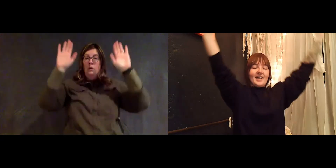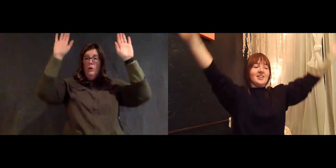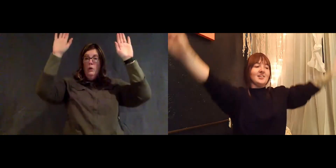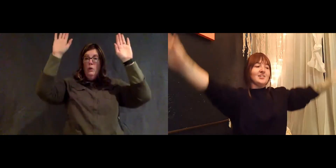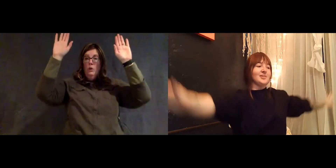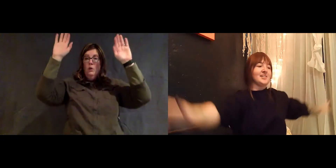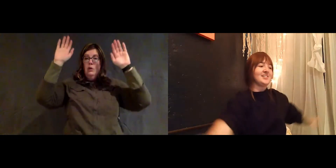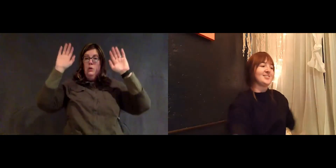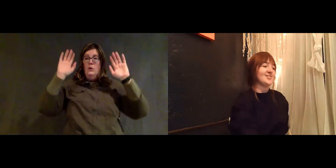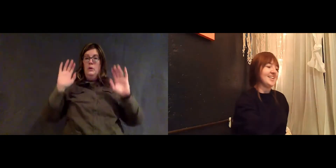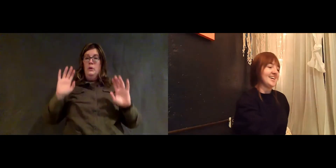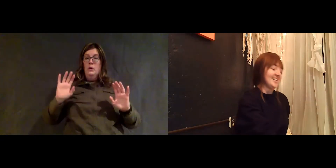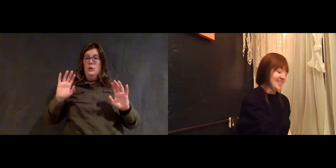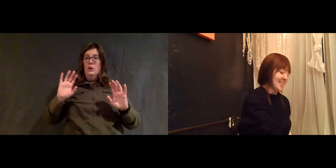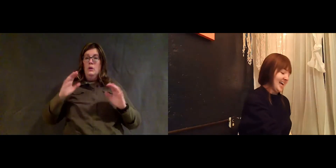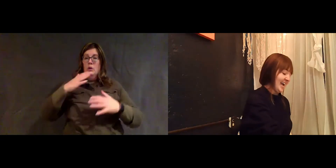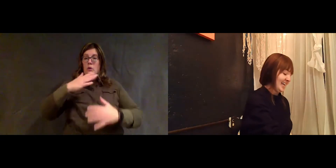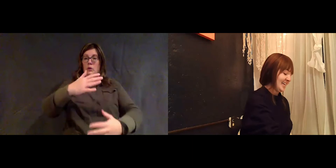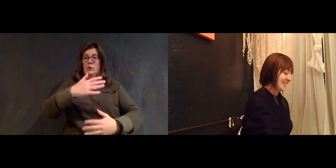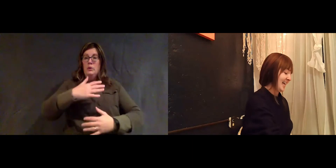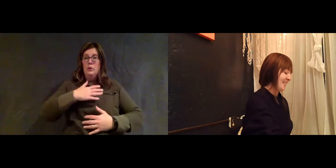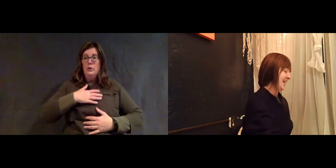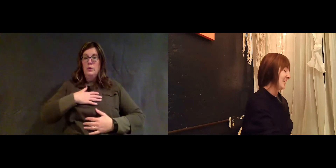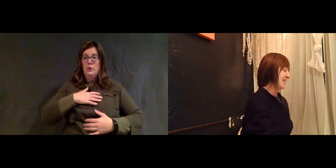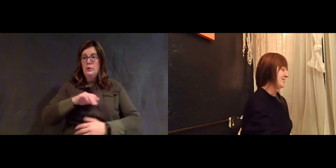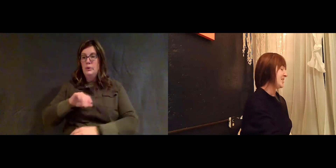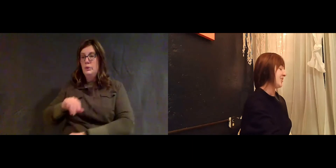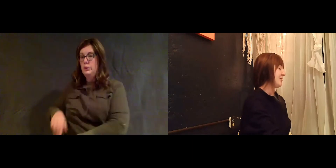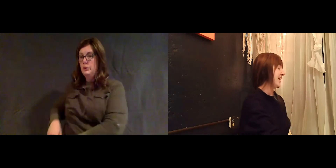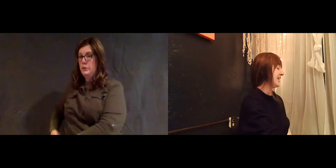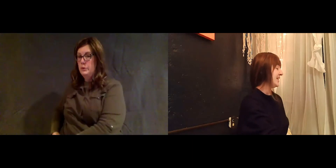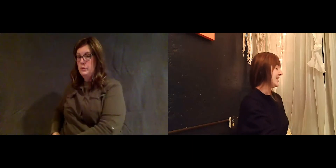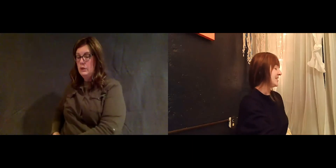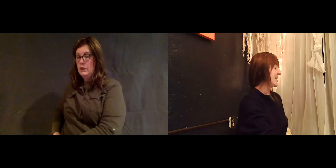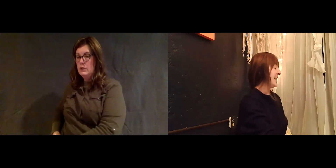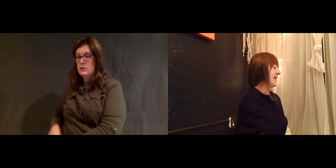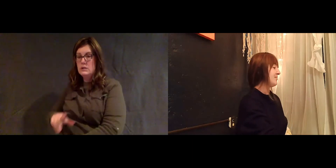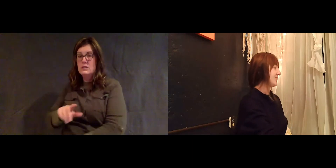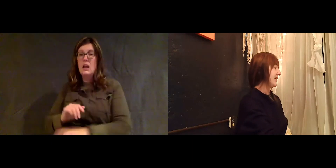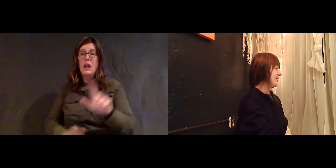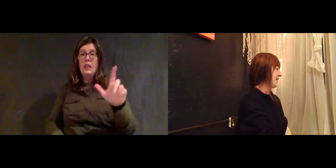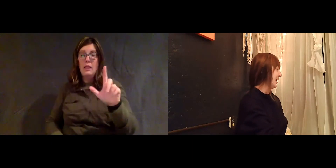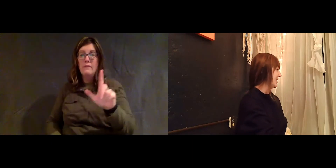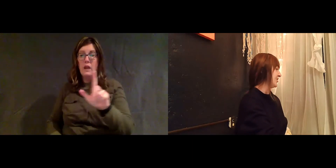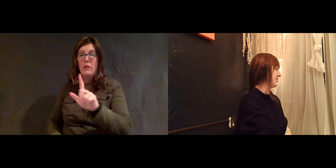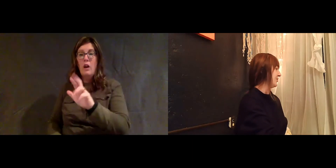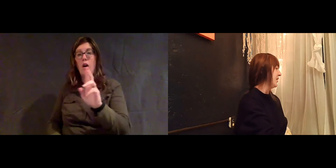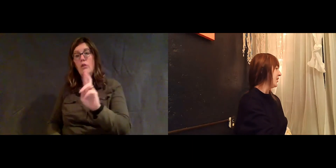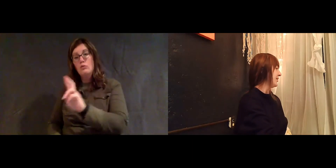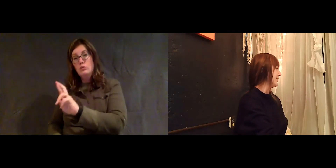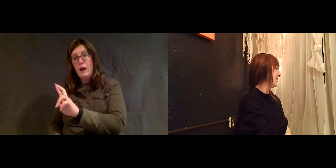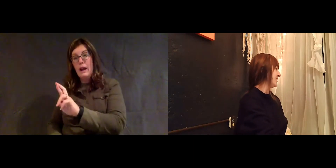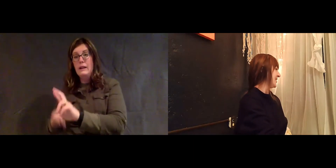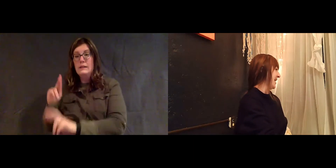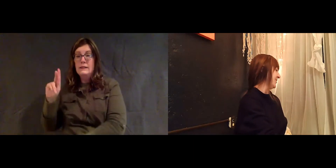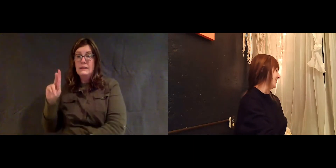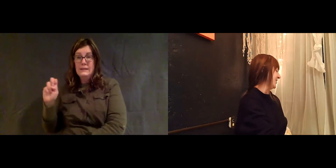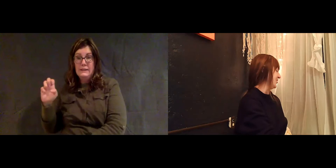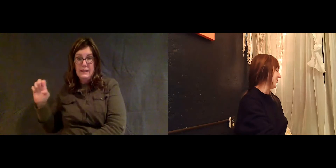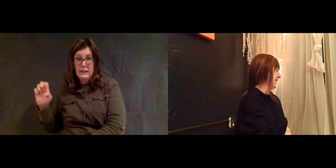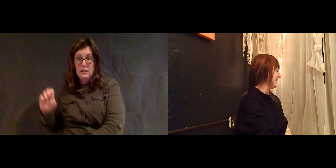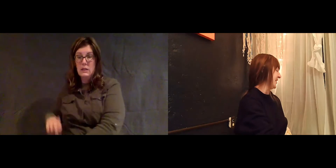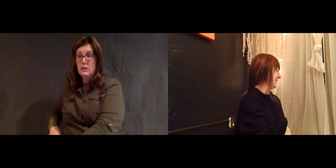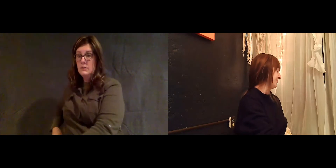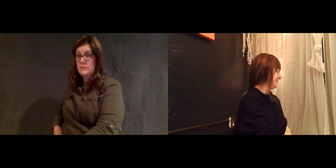And exhale, twist to the other side. Left hand comes to your right knee this time, right arm behind you, or whatever side you